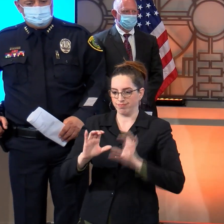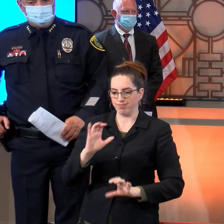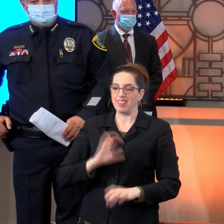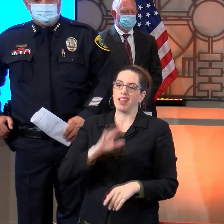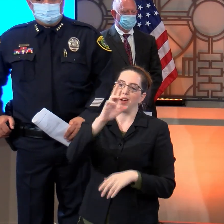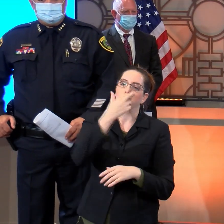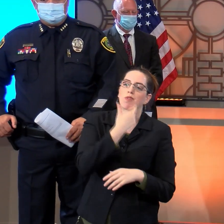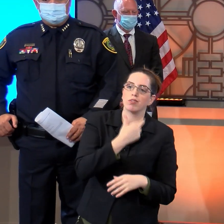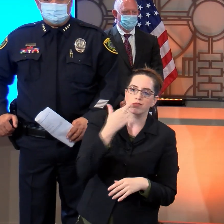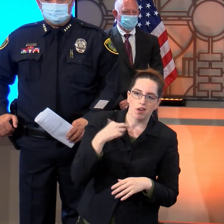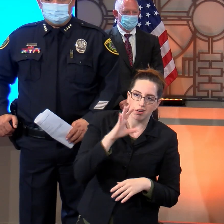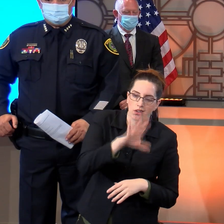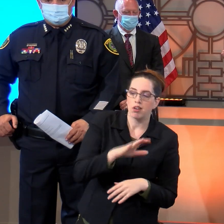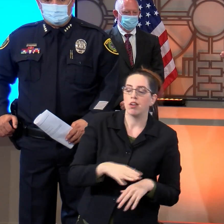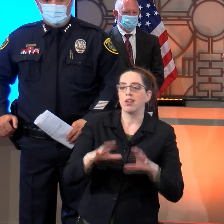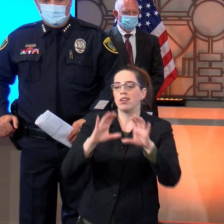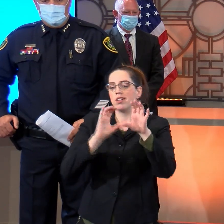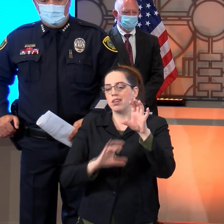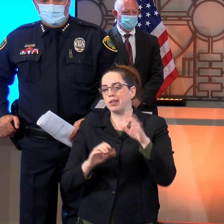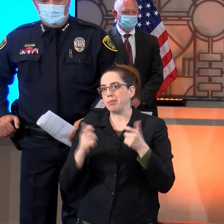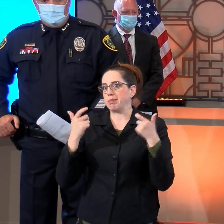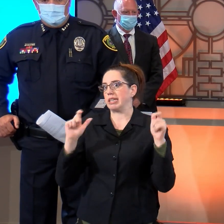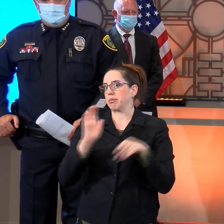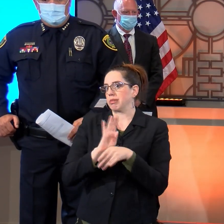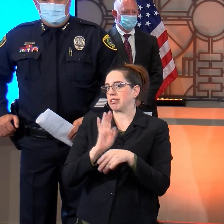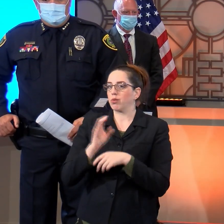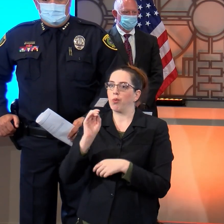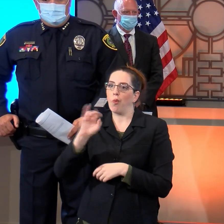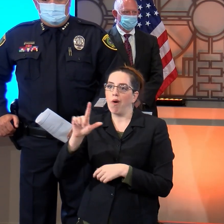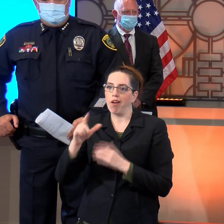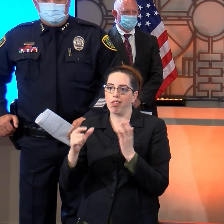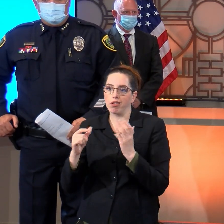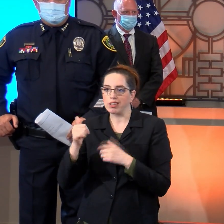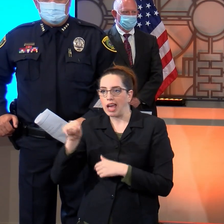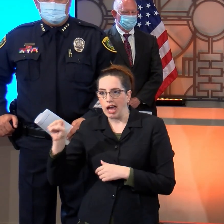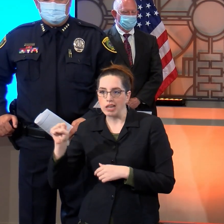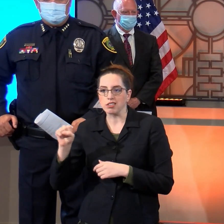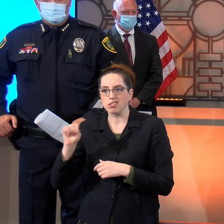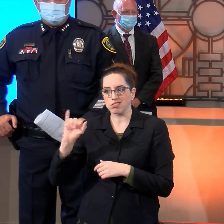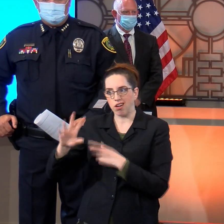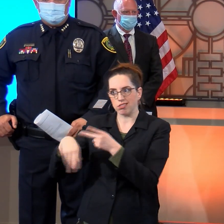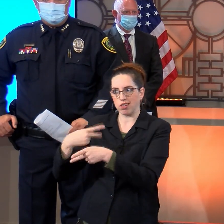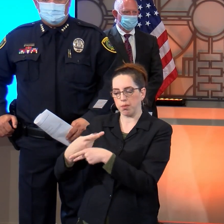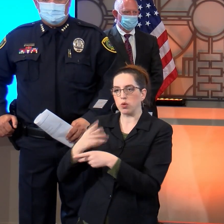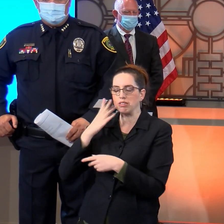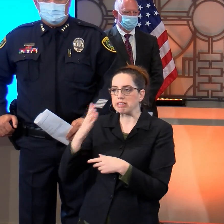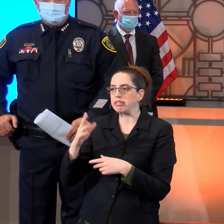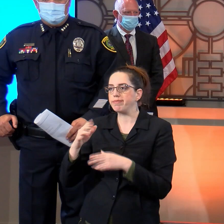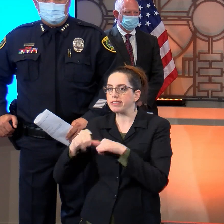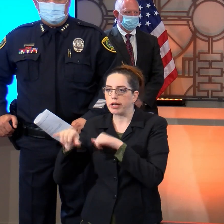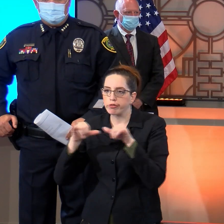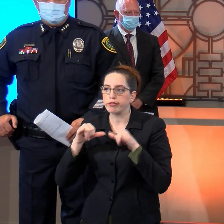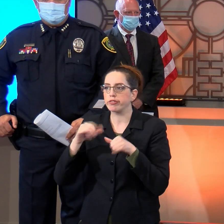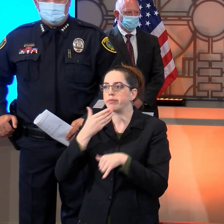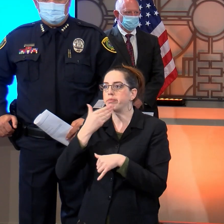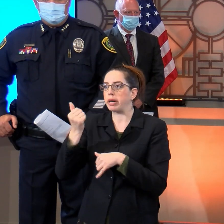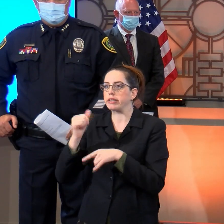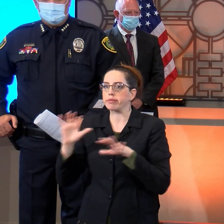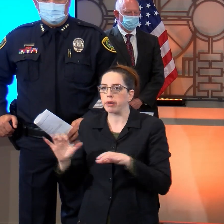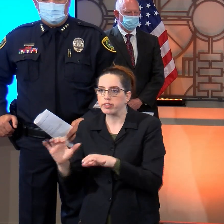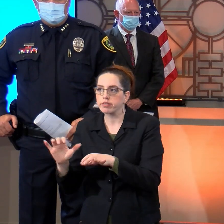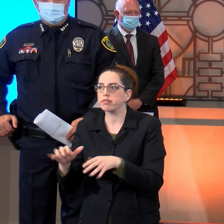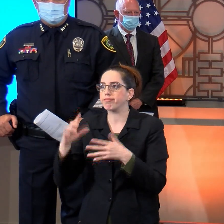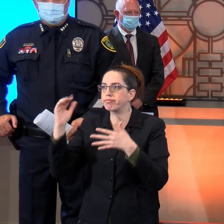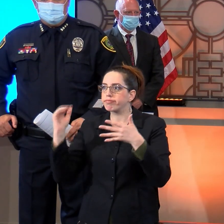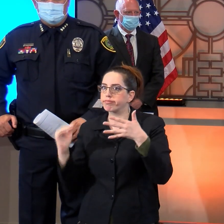restaurant owners, or think about a major business like an oil and gas business going to work. You'll see those standards, best practices, and so forth